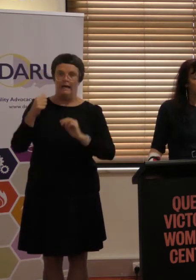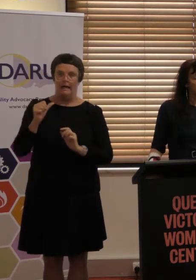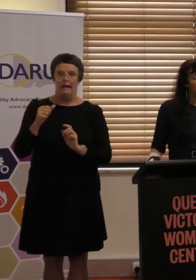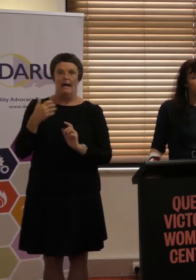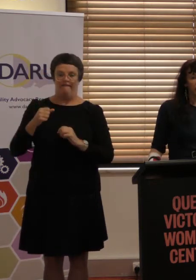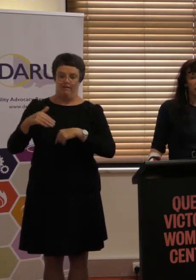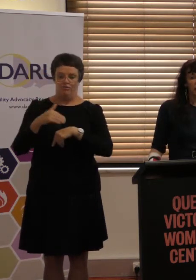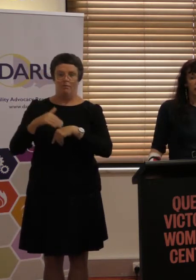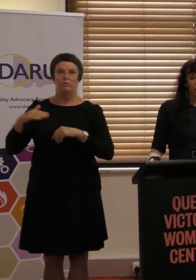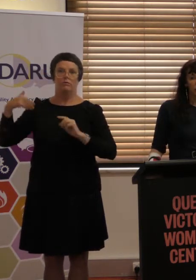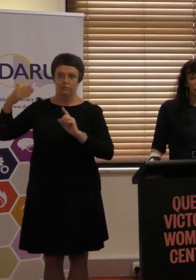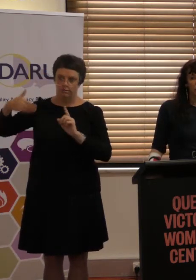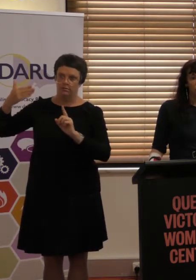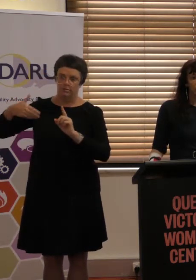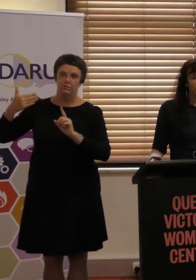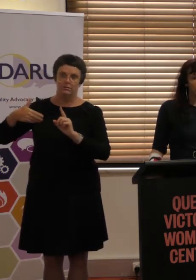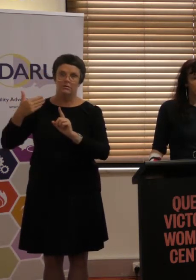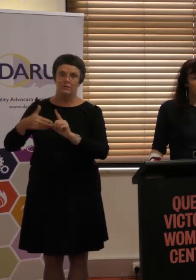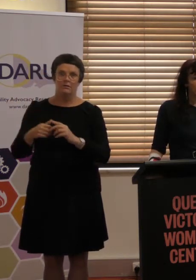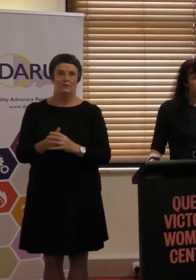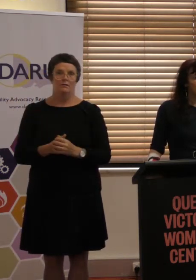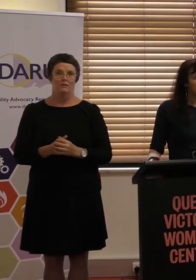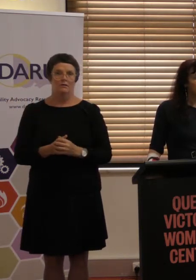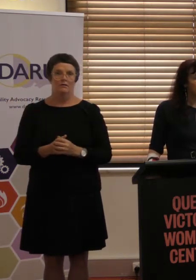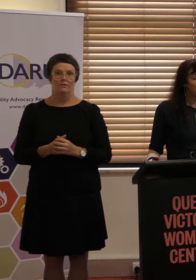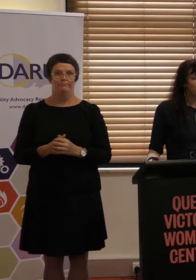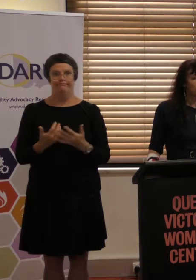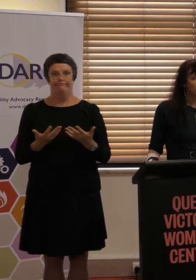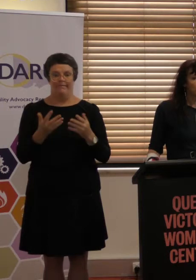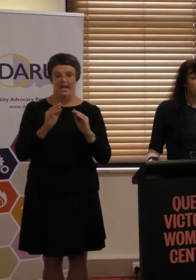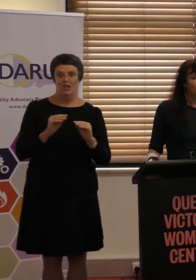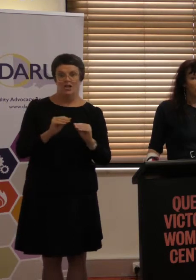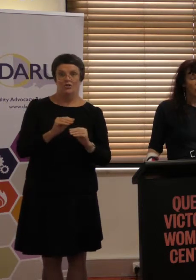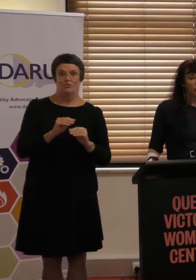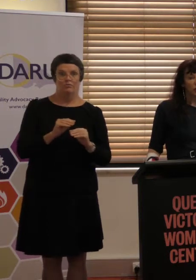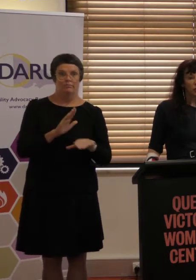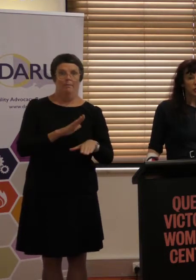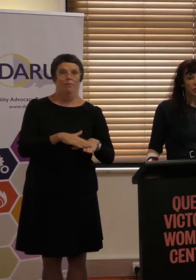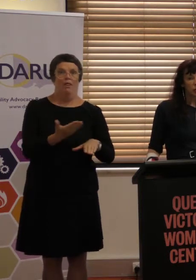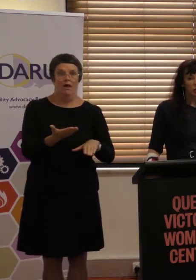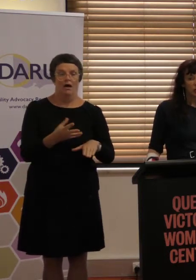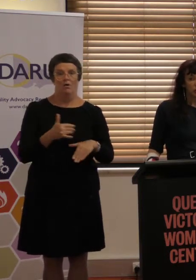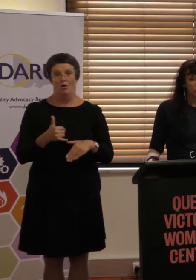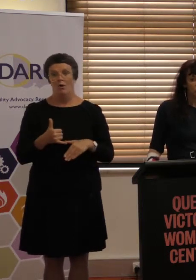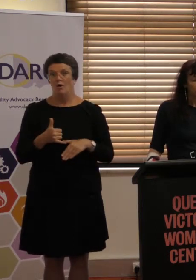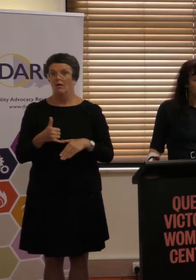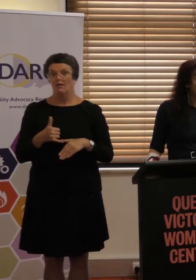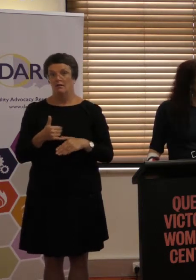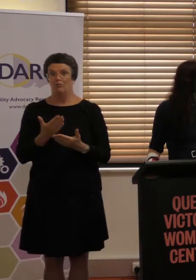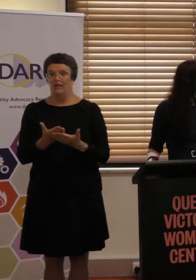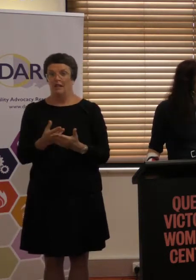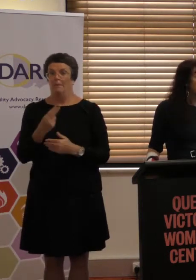of, at the very least, educational negligence, and at the very worst, abuse of kids with disabilities in